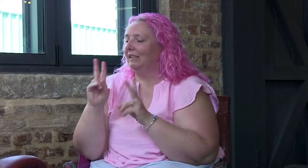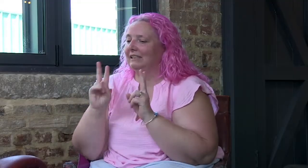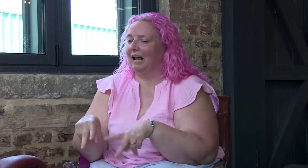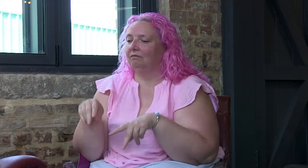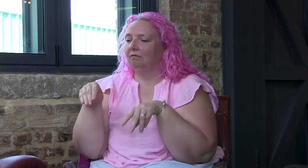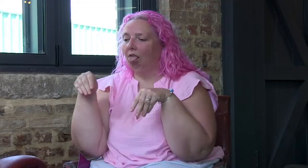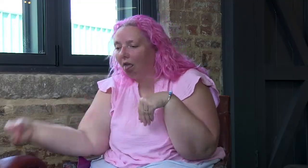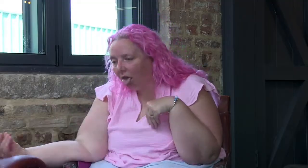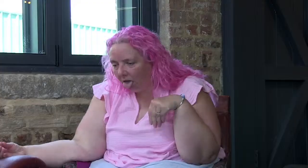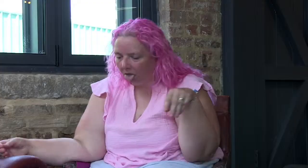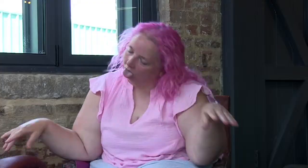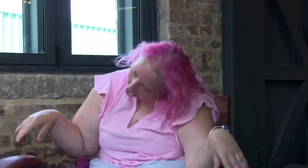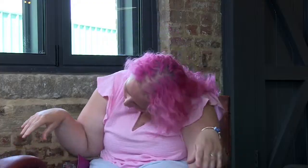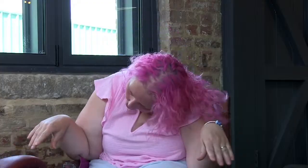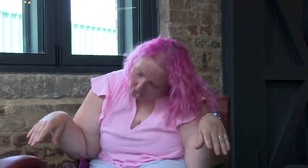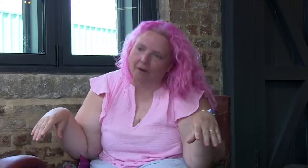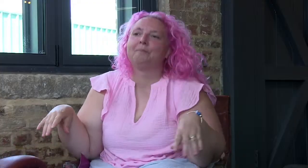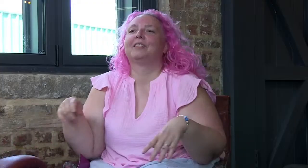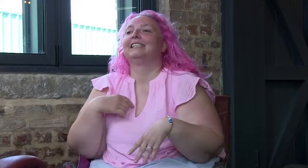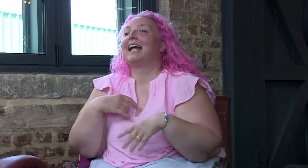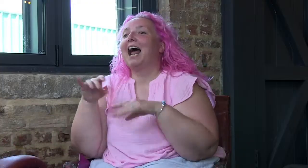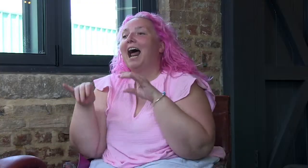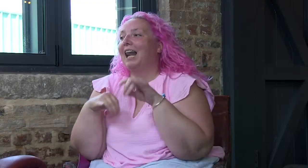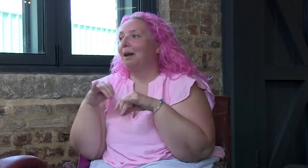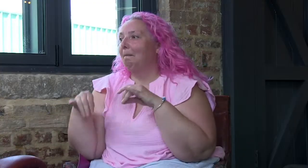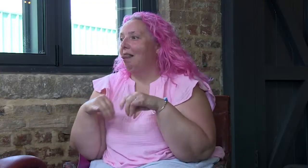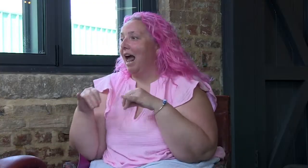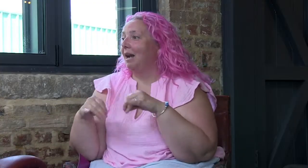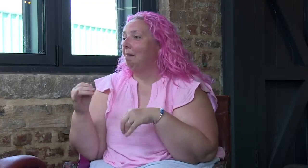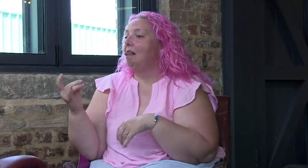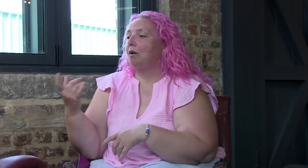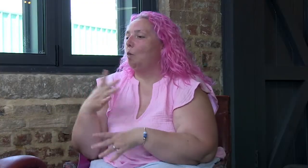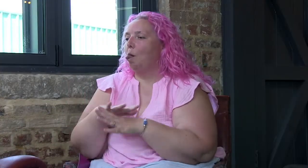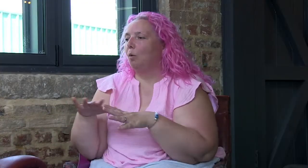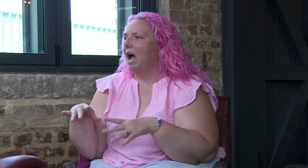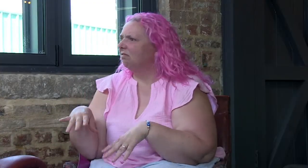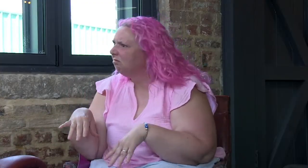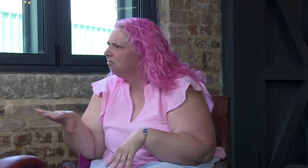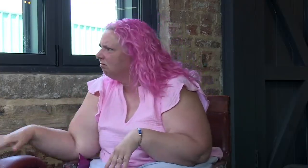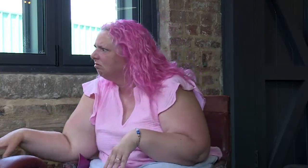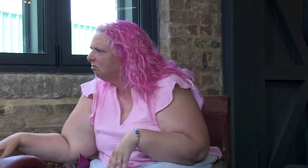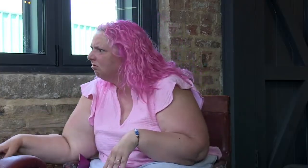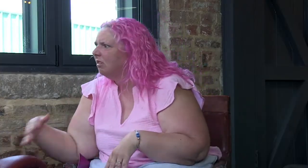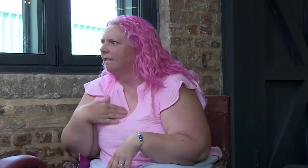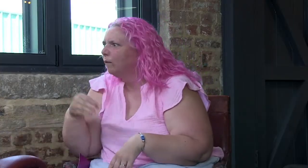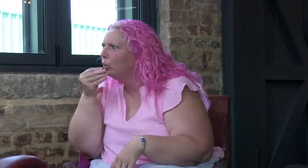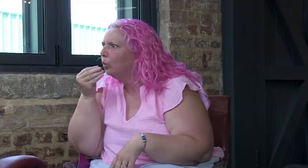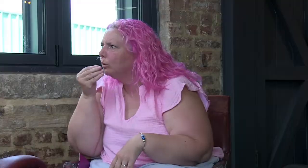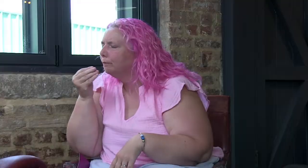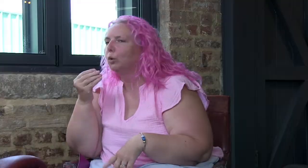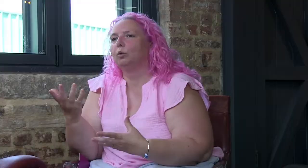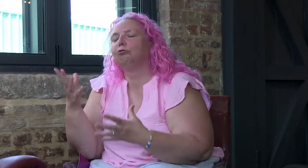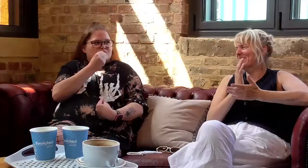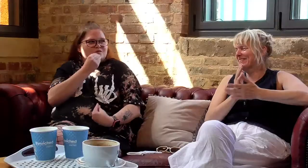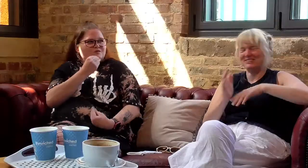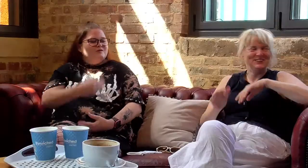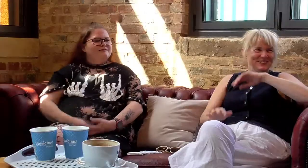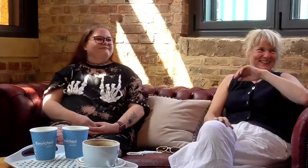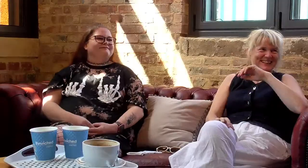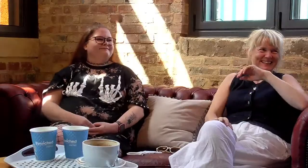look after plants at all. Within 2 weeks, they're dead. That's it. Animals are always coming up to me wanting food,